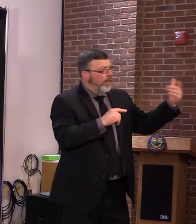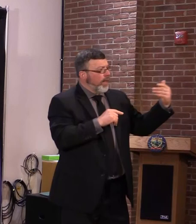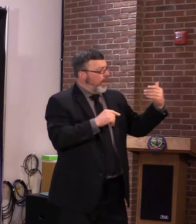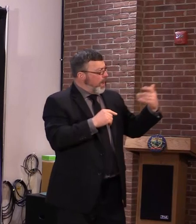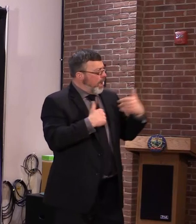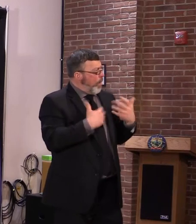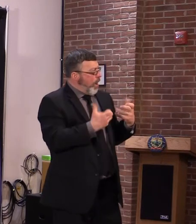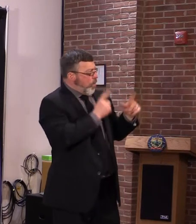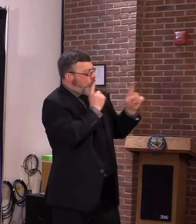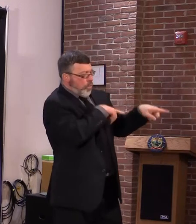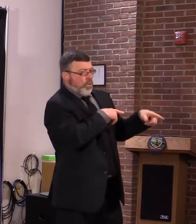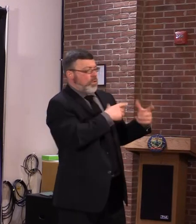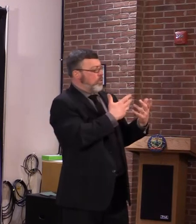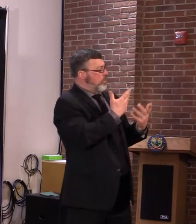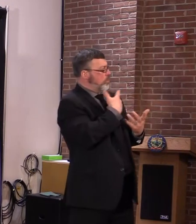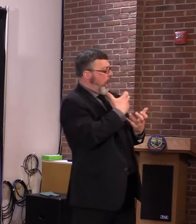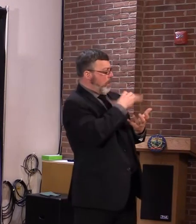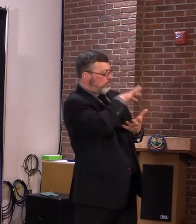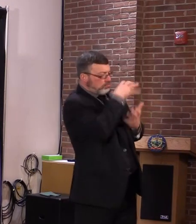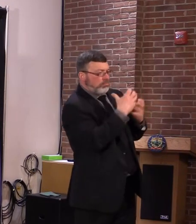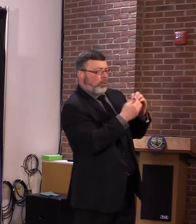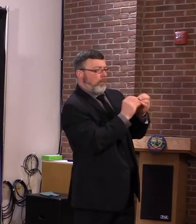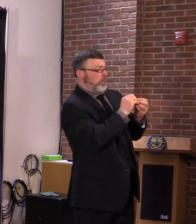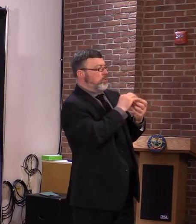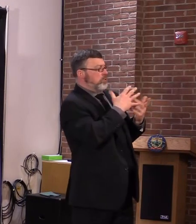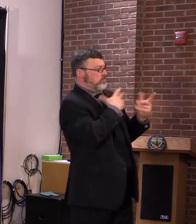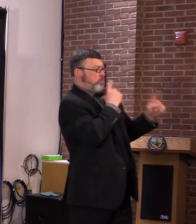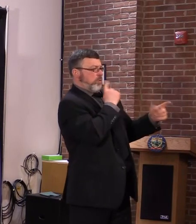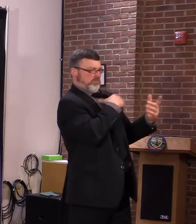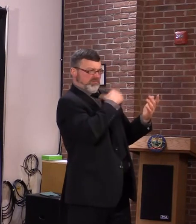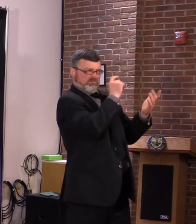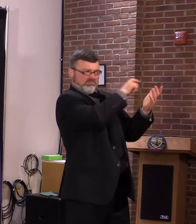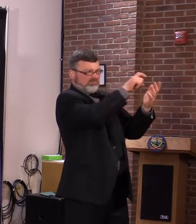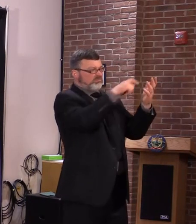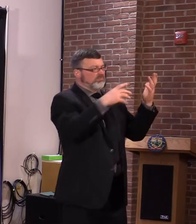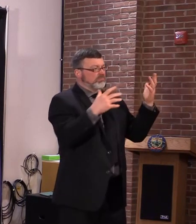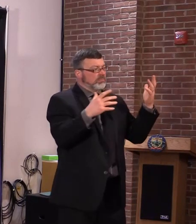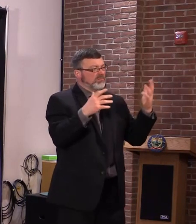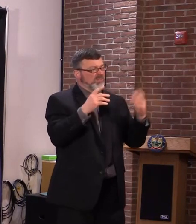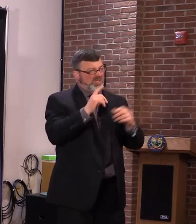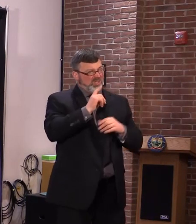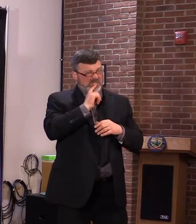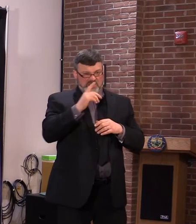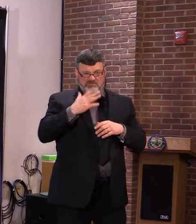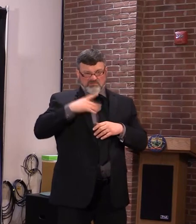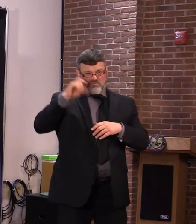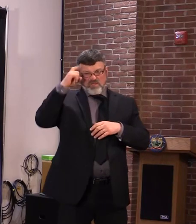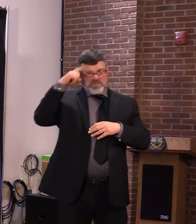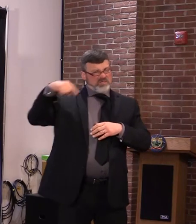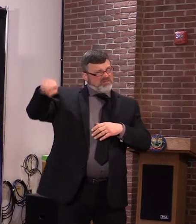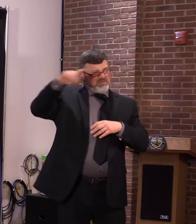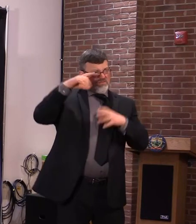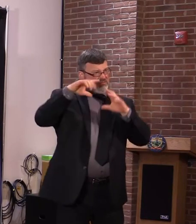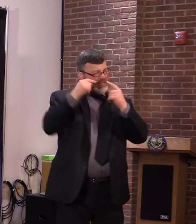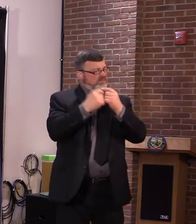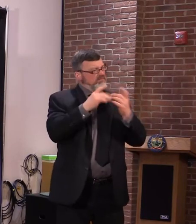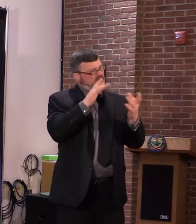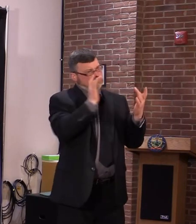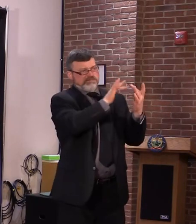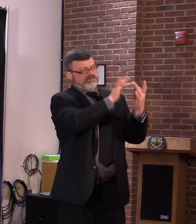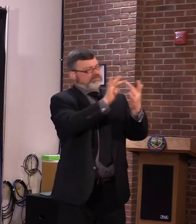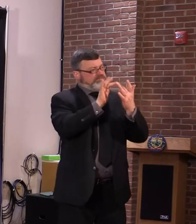to get. So again, this has been an all hands on deck approach, and so far so good, but we